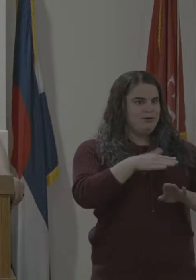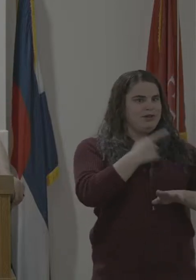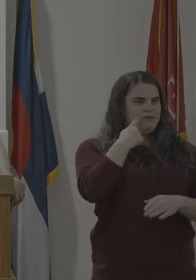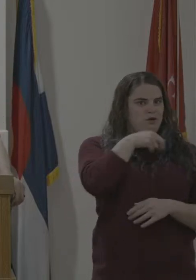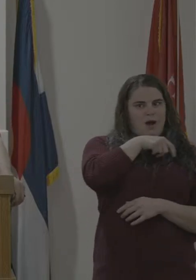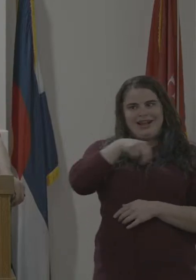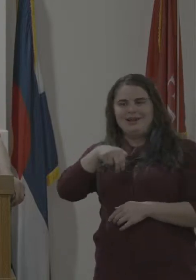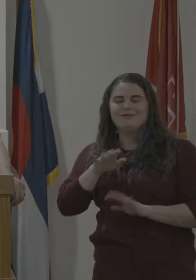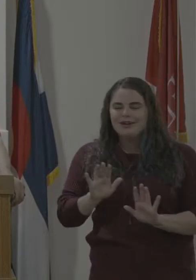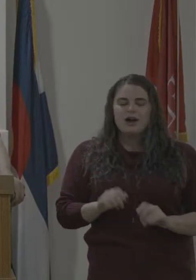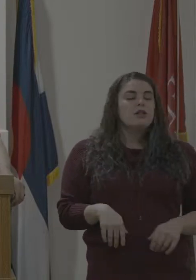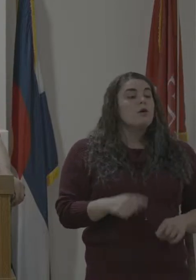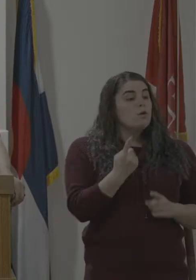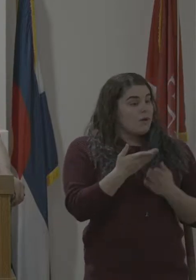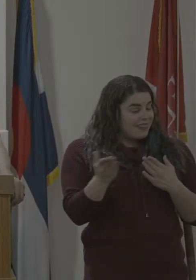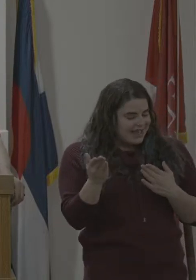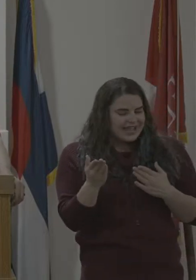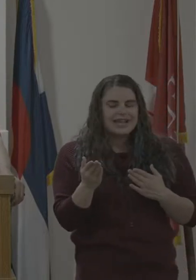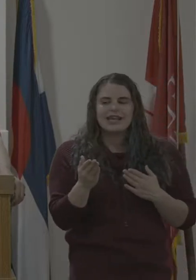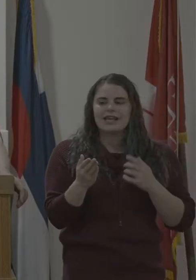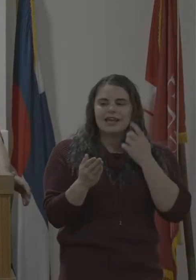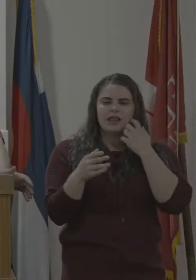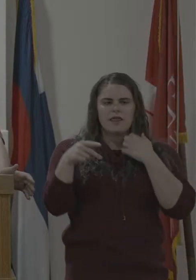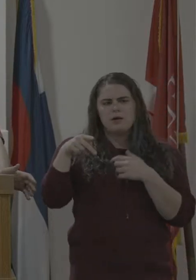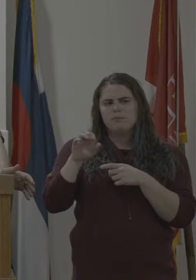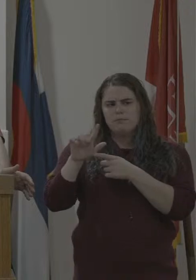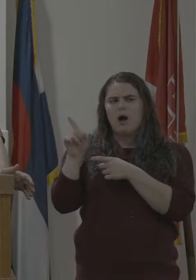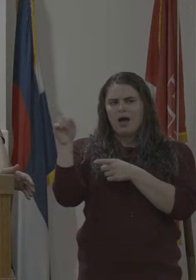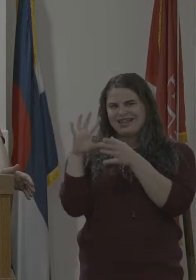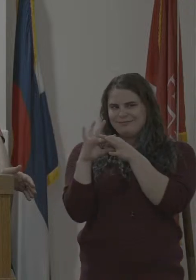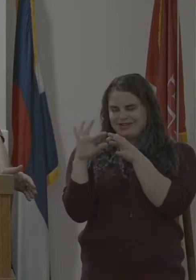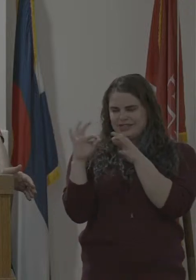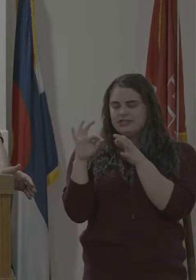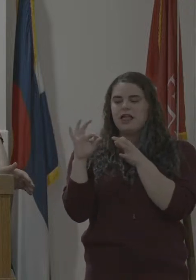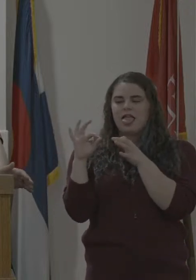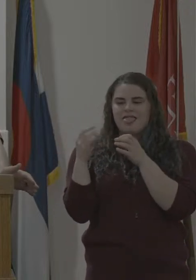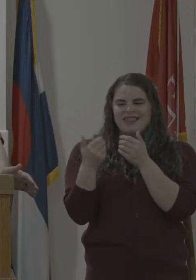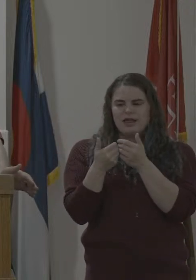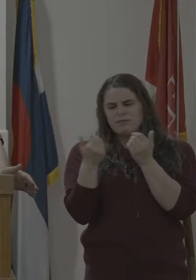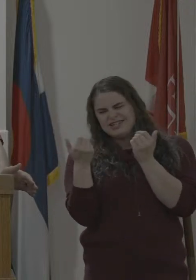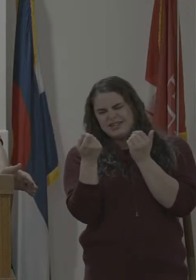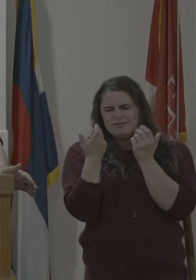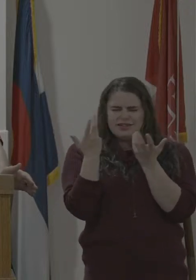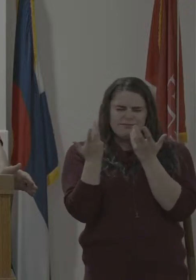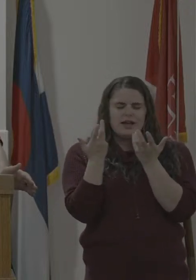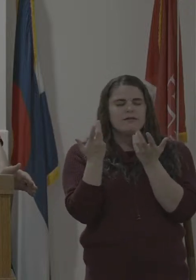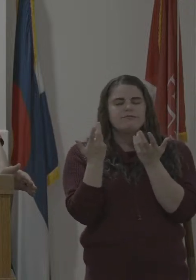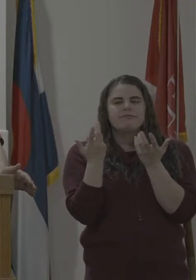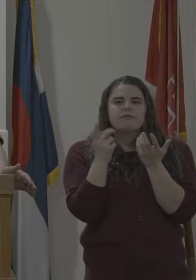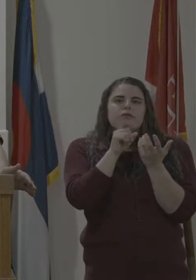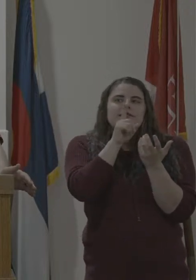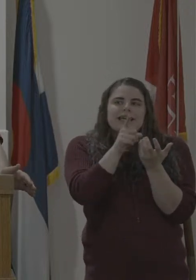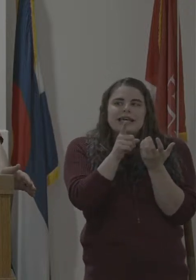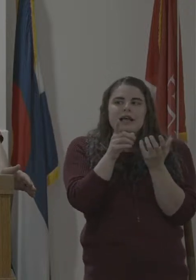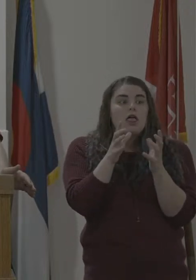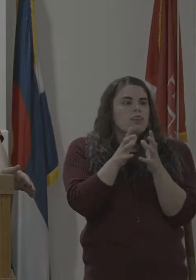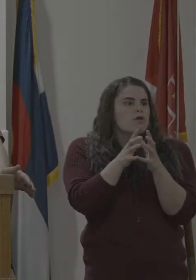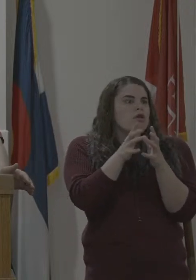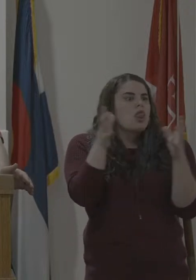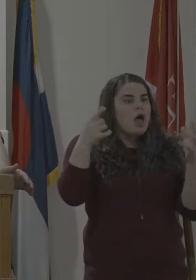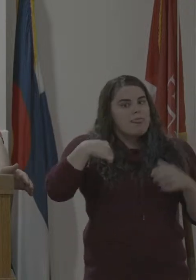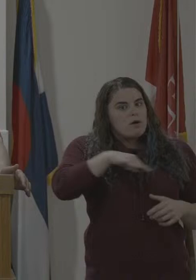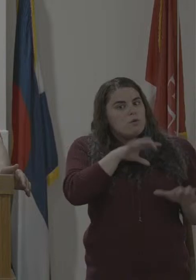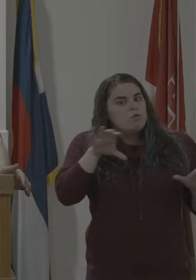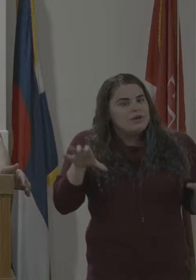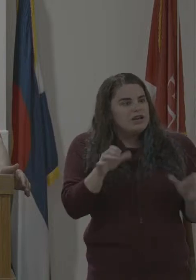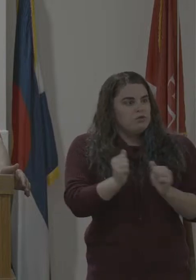The one thing too that is, Paul kind of talks about the separation a little bit, but really there is a lot that we do together